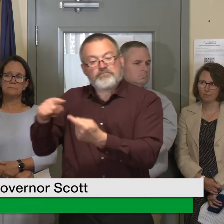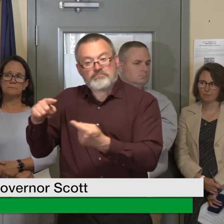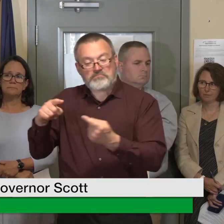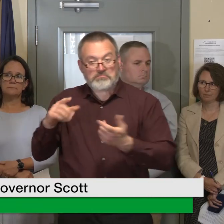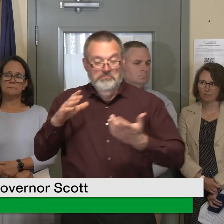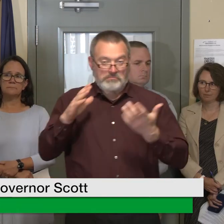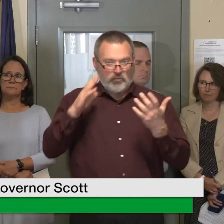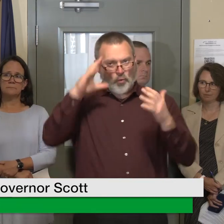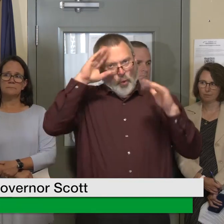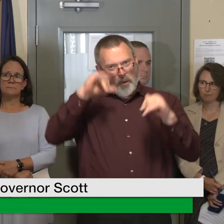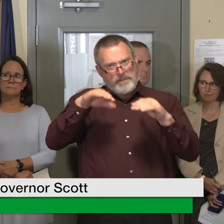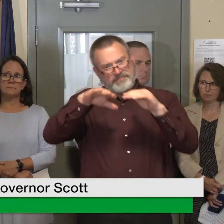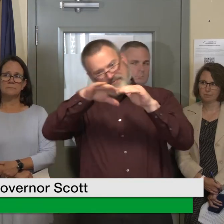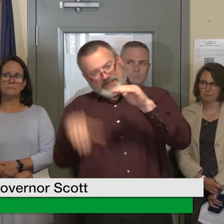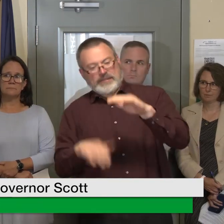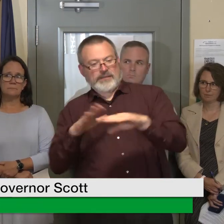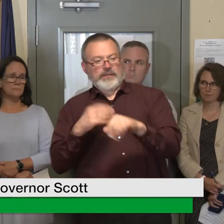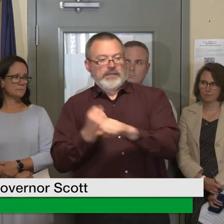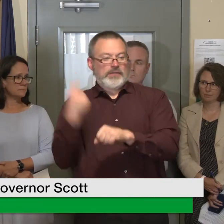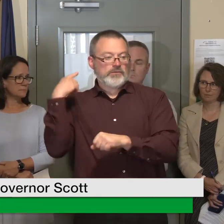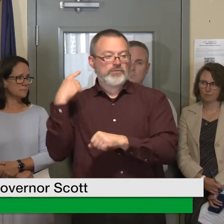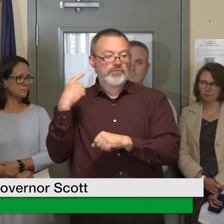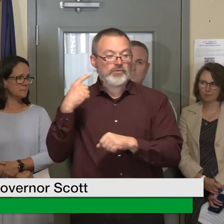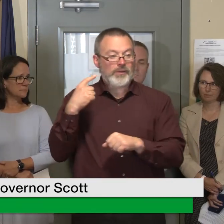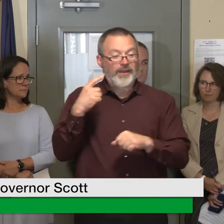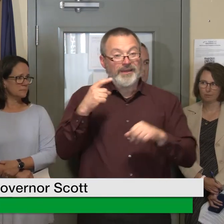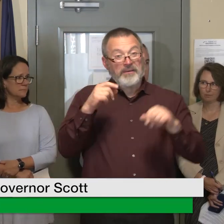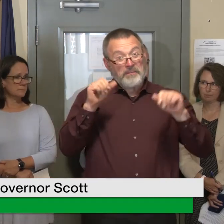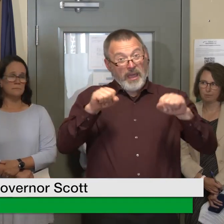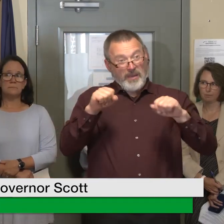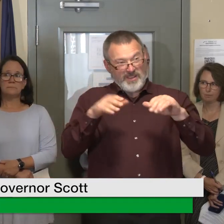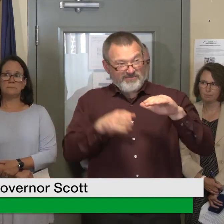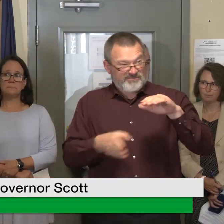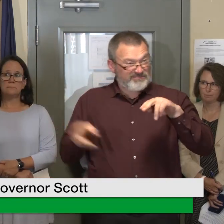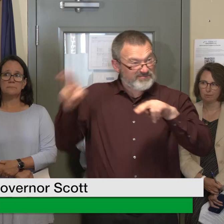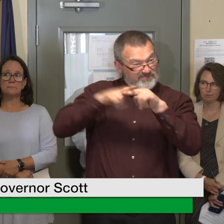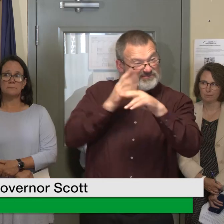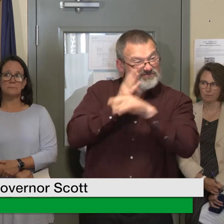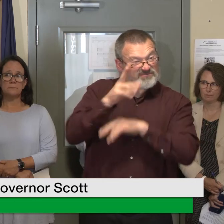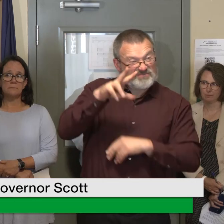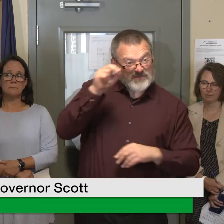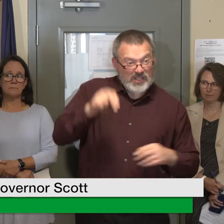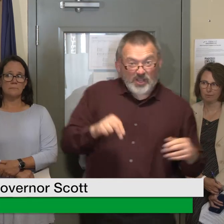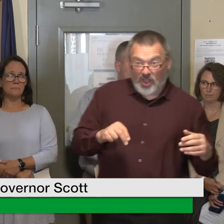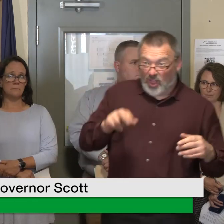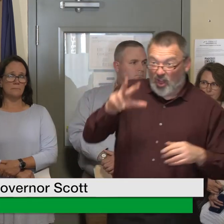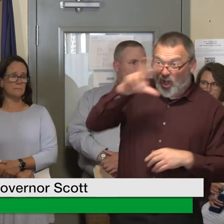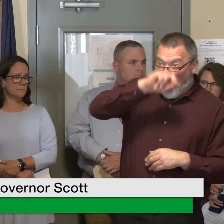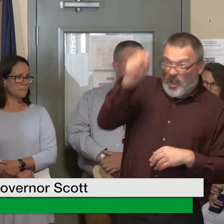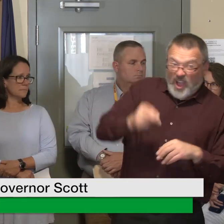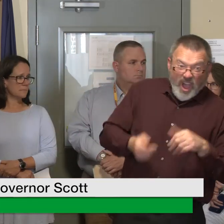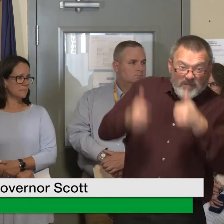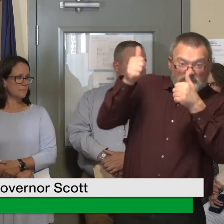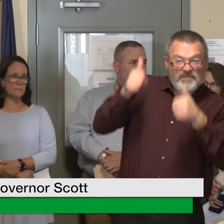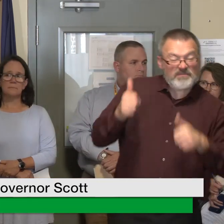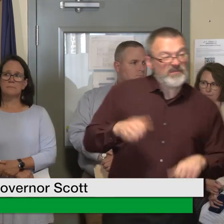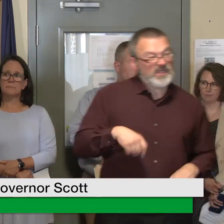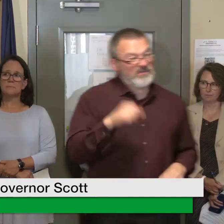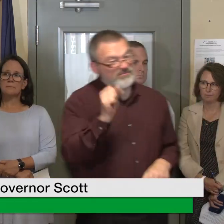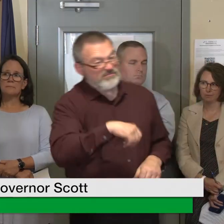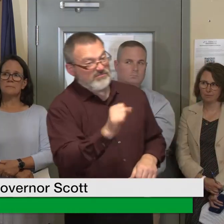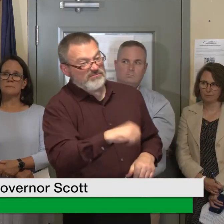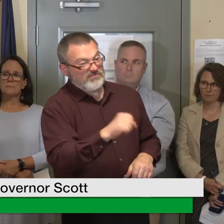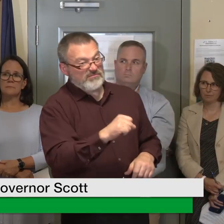all the way up to maybe 30%. 30% property tax increase in some right, towns? In some towns. Like the richer